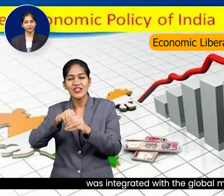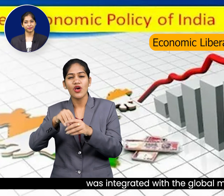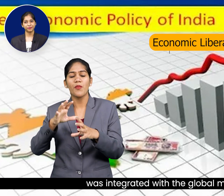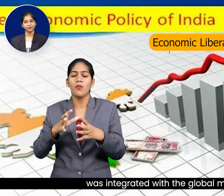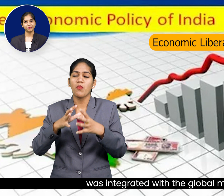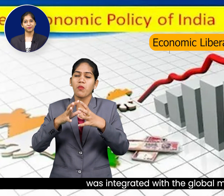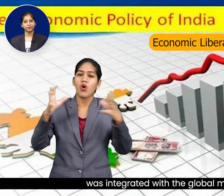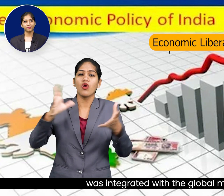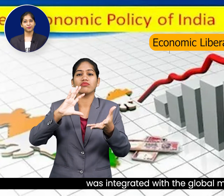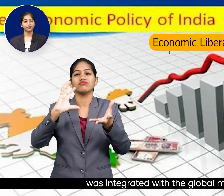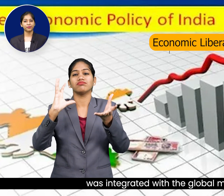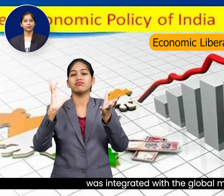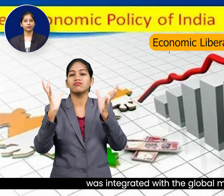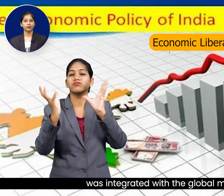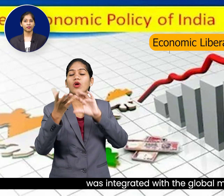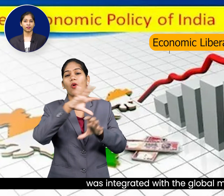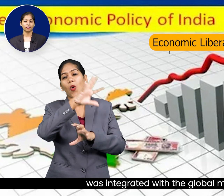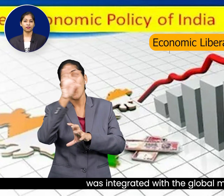market.